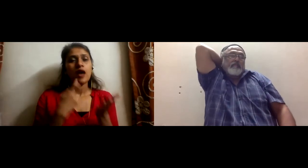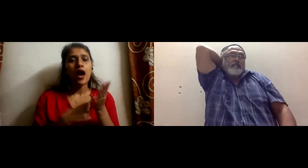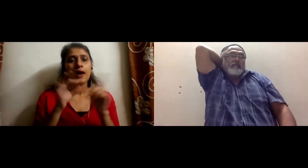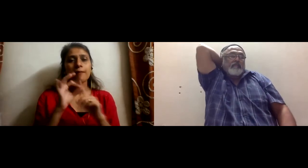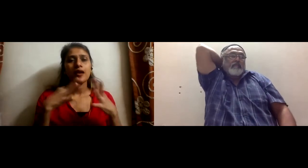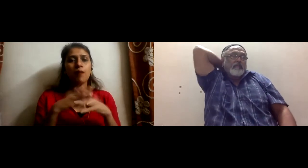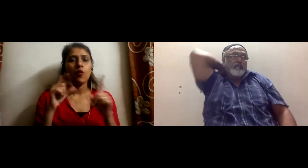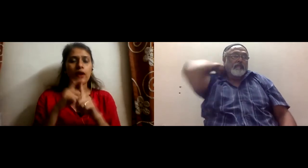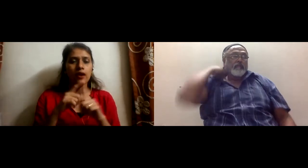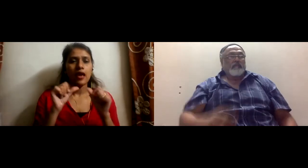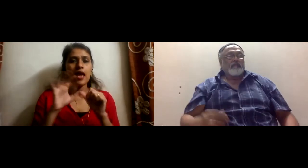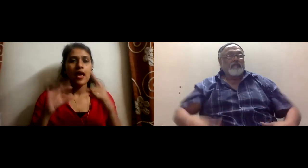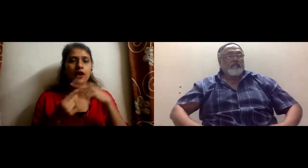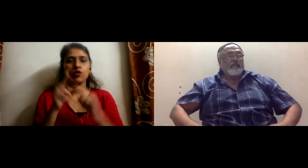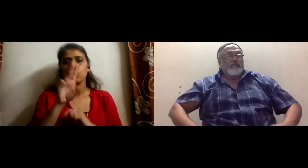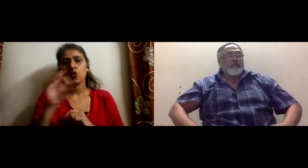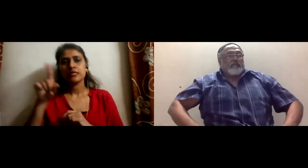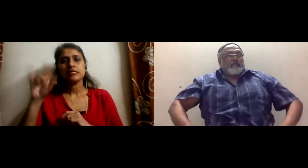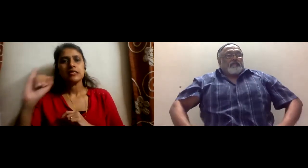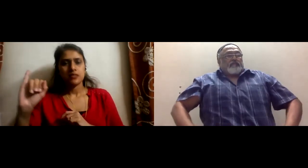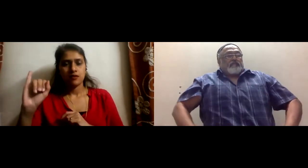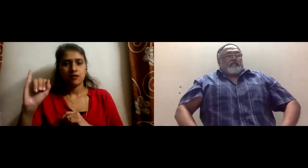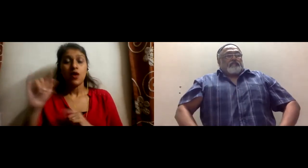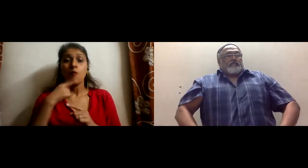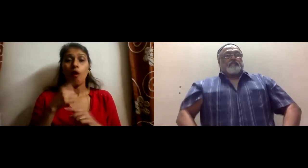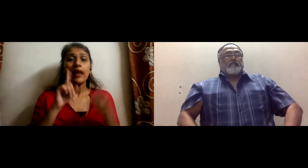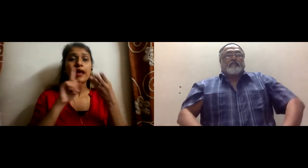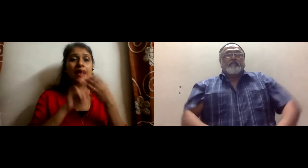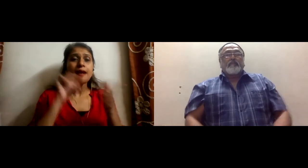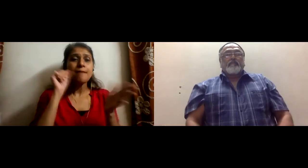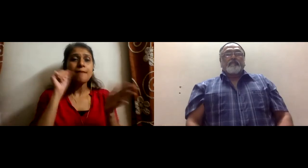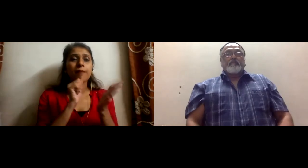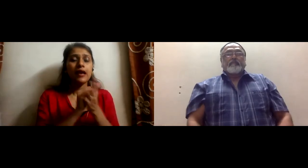in e-text format. They are in e-publication format so that my screen reader can use it.